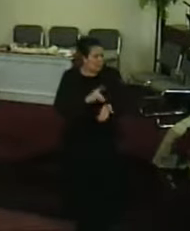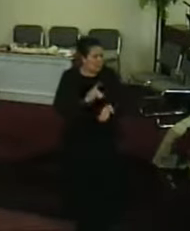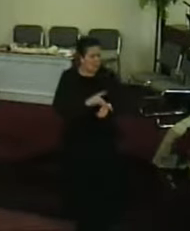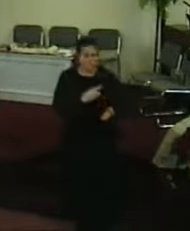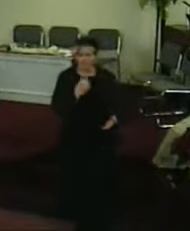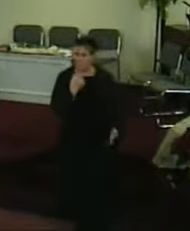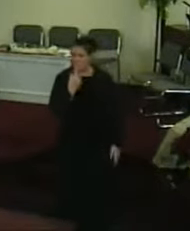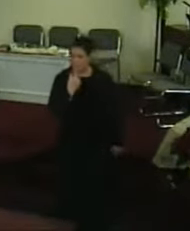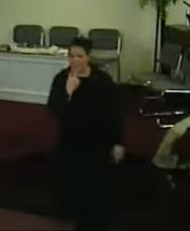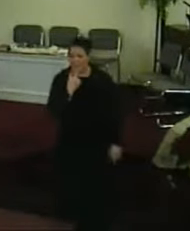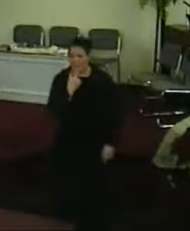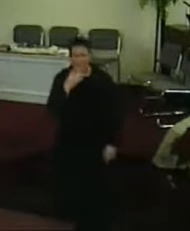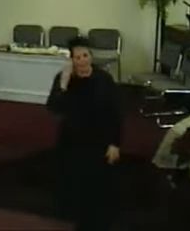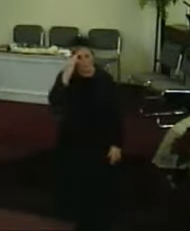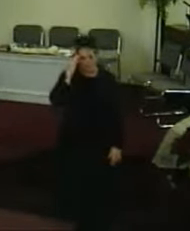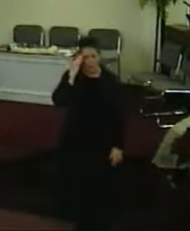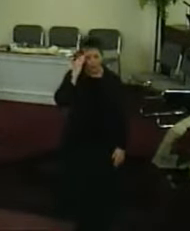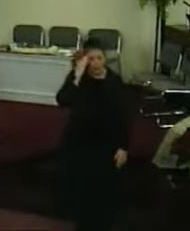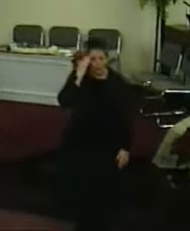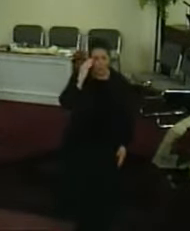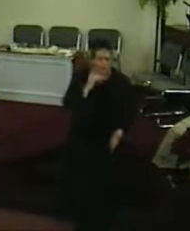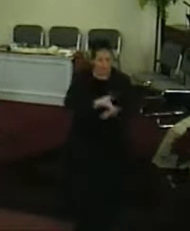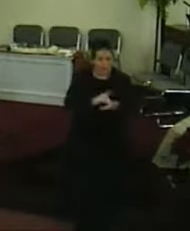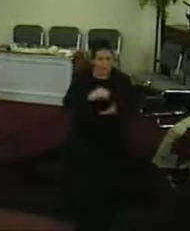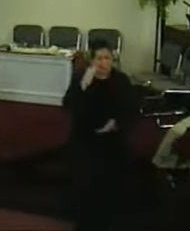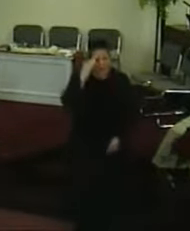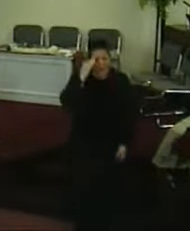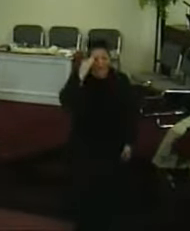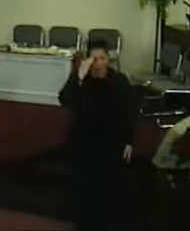talking about. I looked it up in the medical